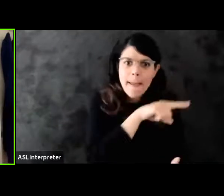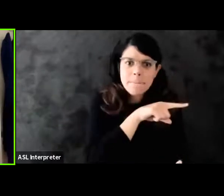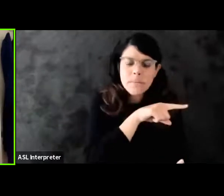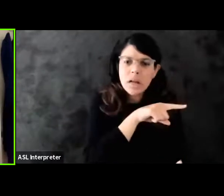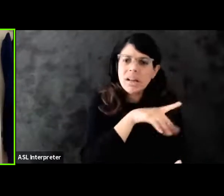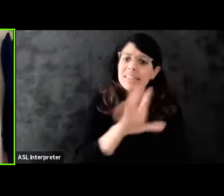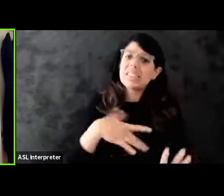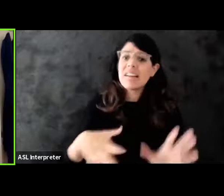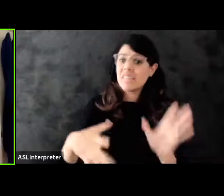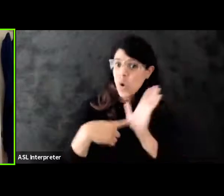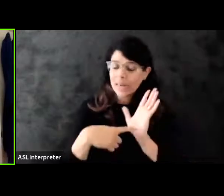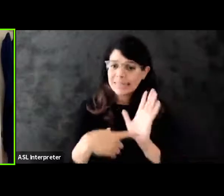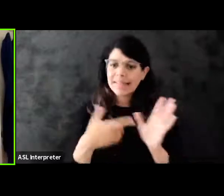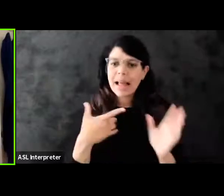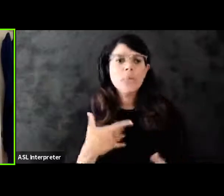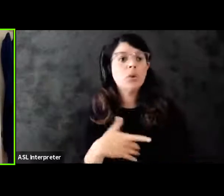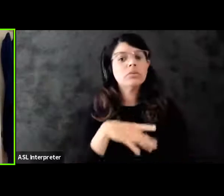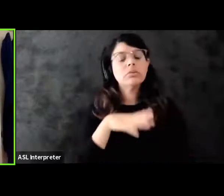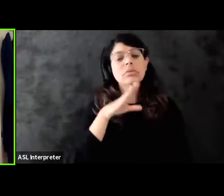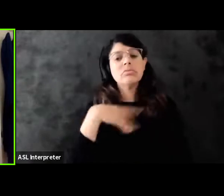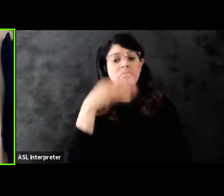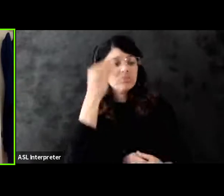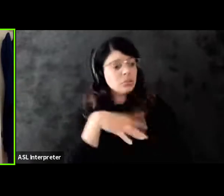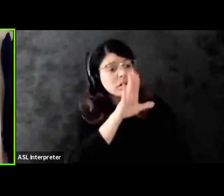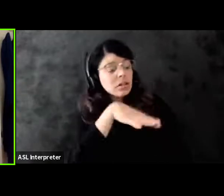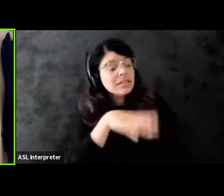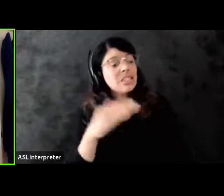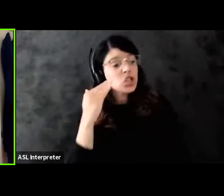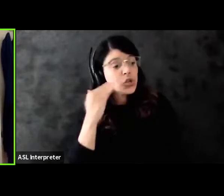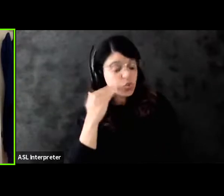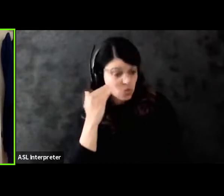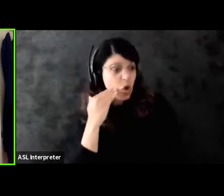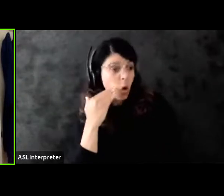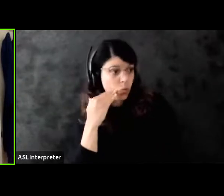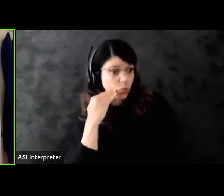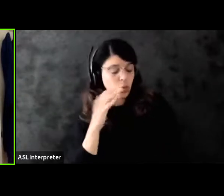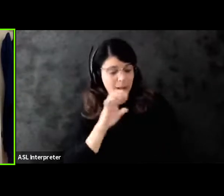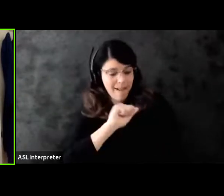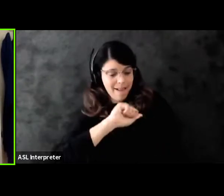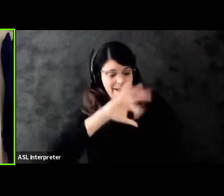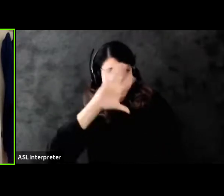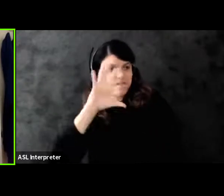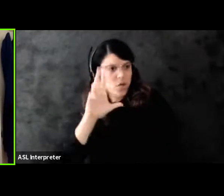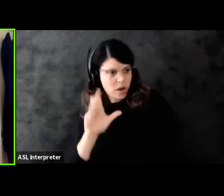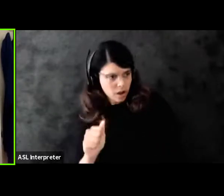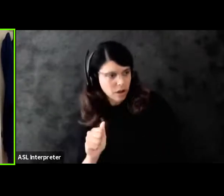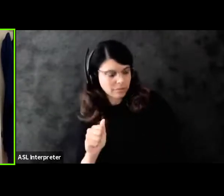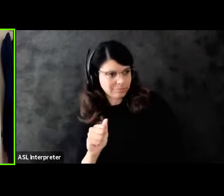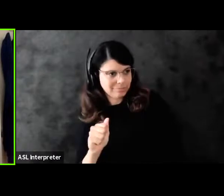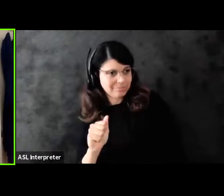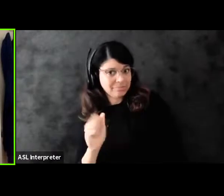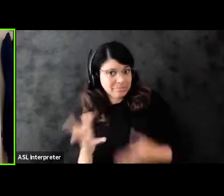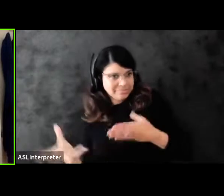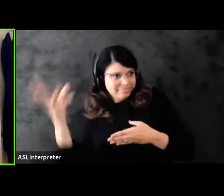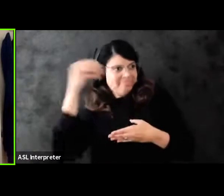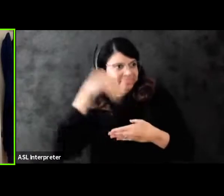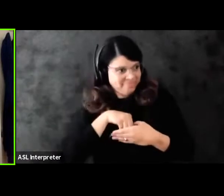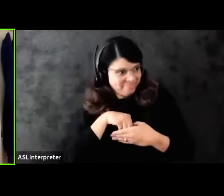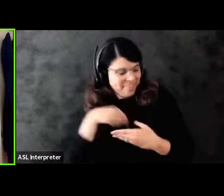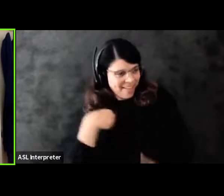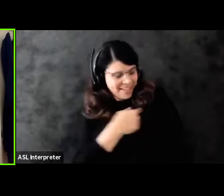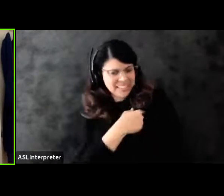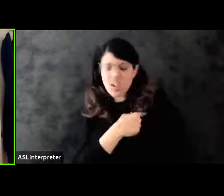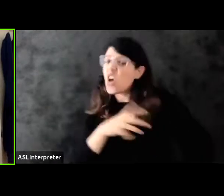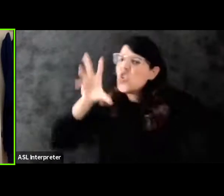No, no es posible. Sí, claro, I would have got a little bit of history there, about the African slaves coming to Mexico